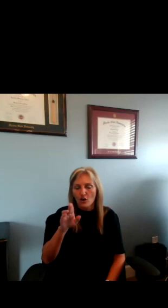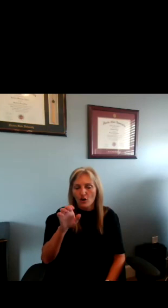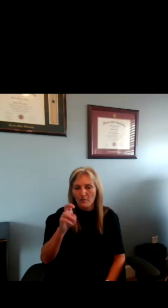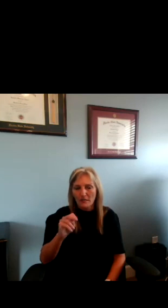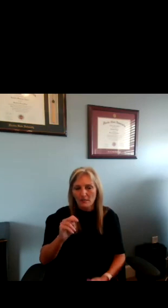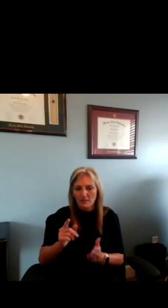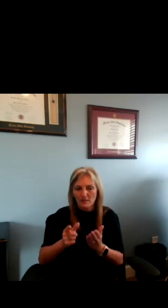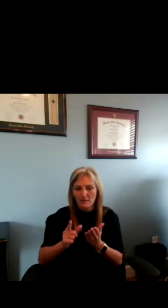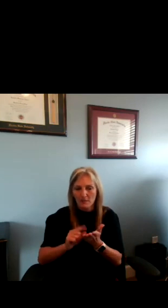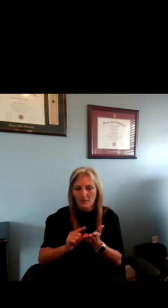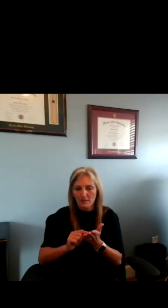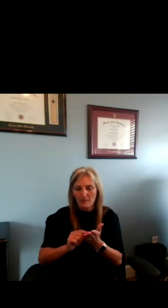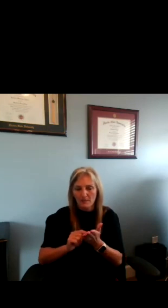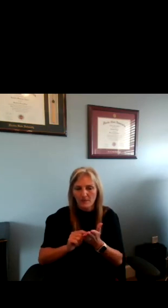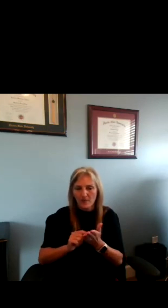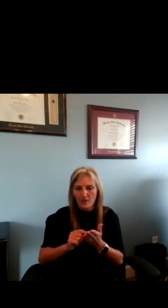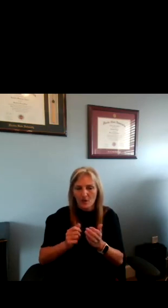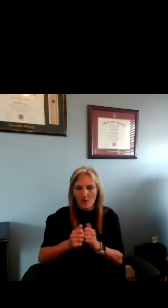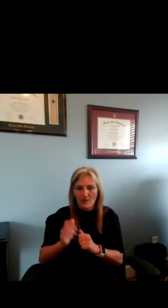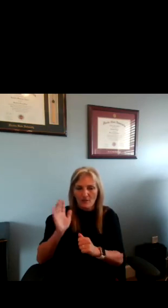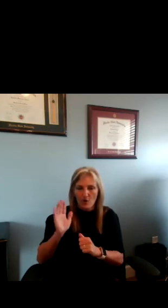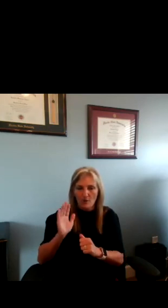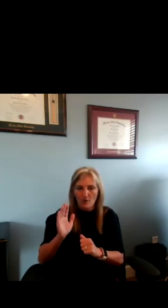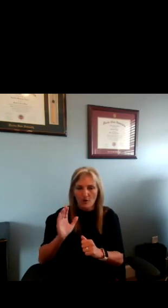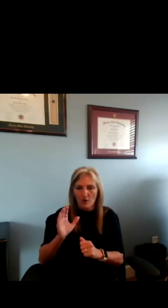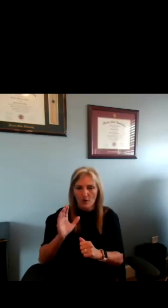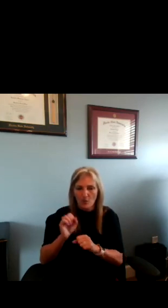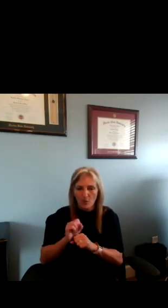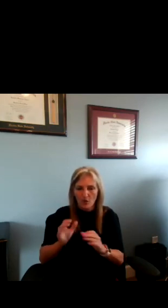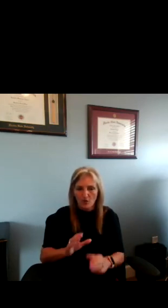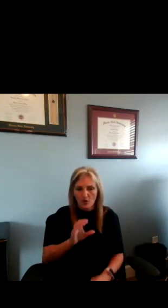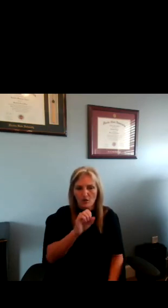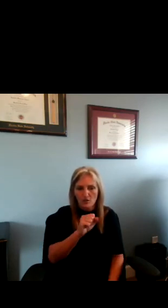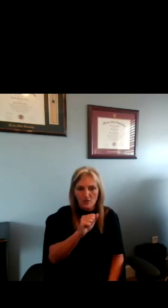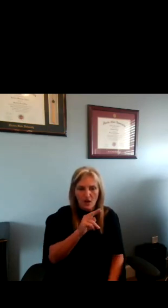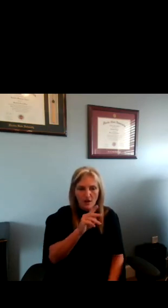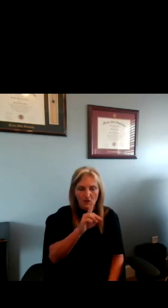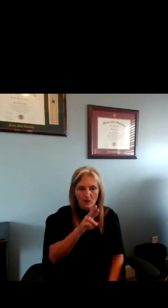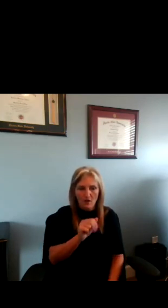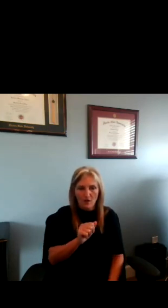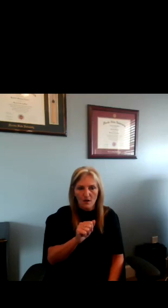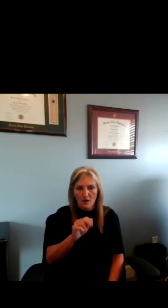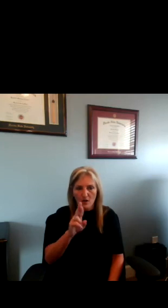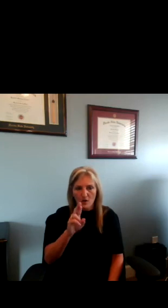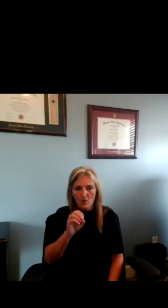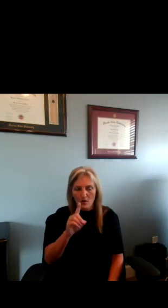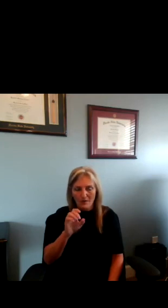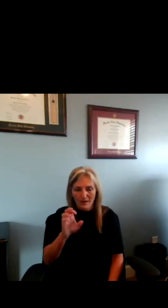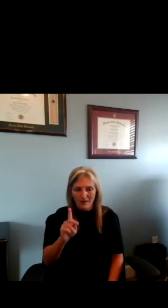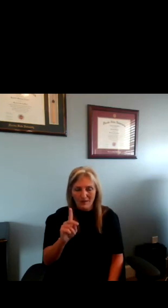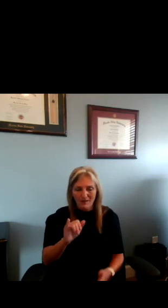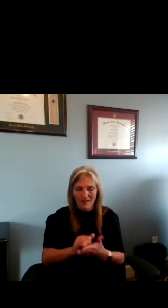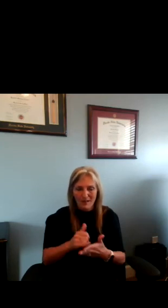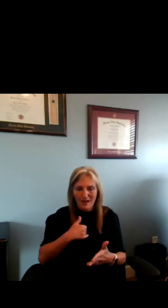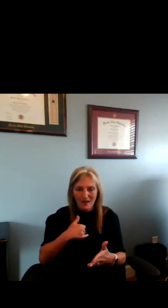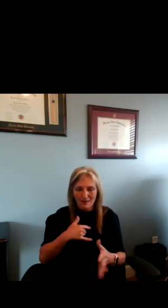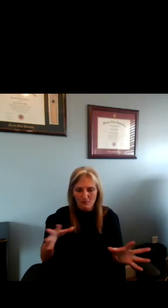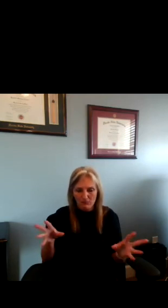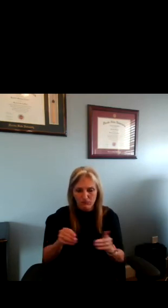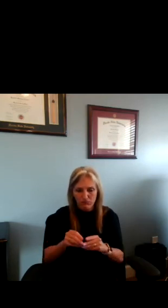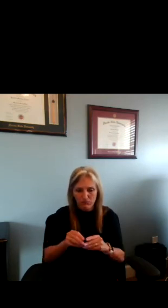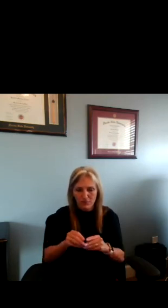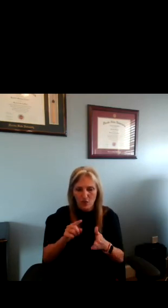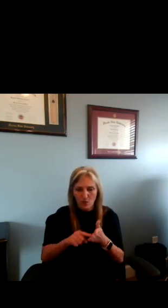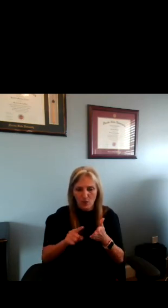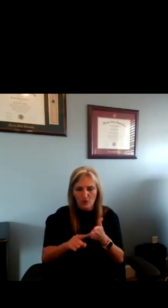former colleagues and former project leadership, Cassandra Rondath and Bethany Young, that lays out a comprehensive research agenda that is